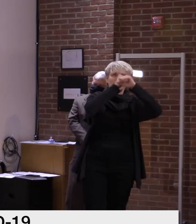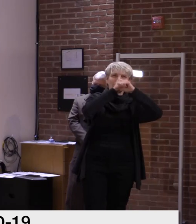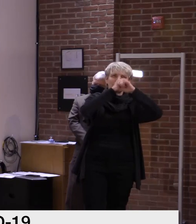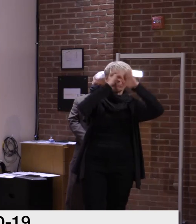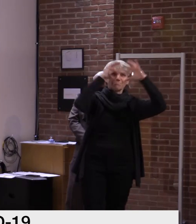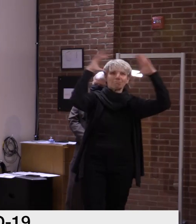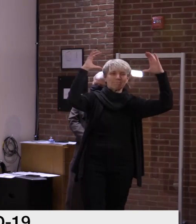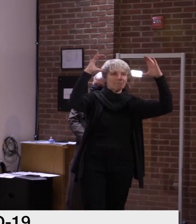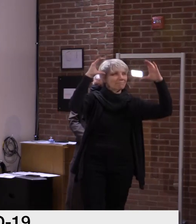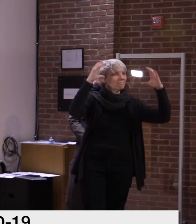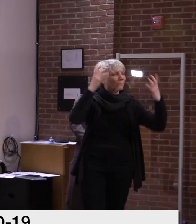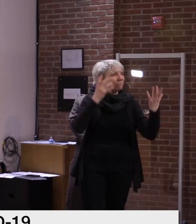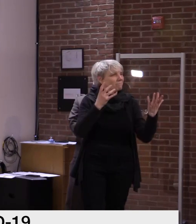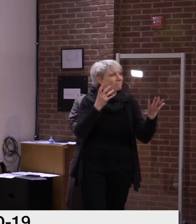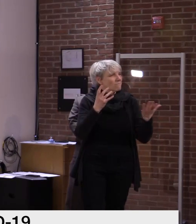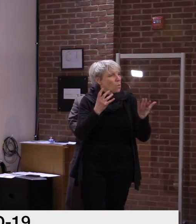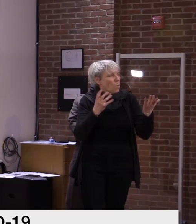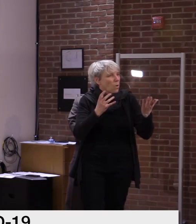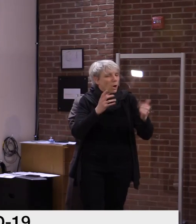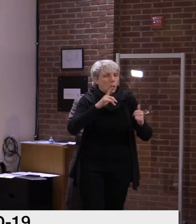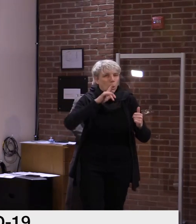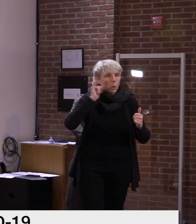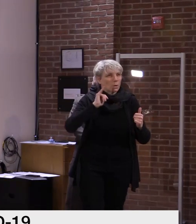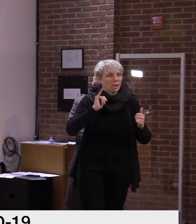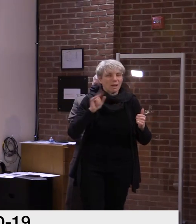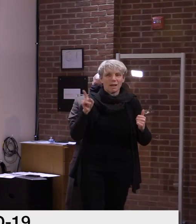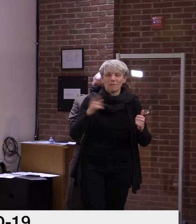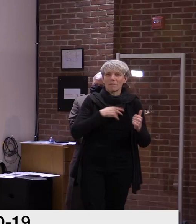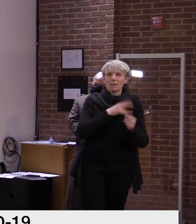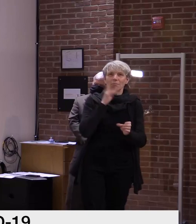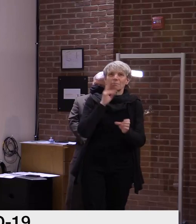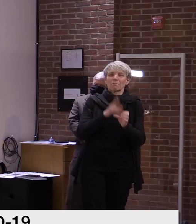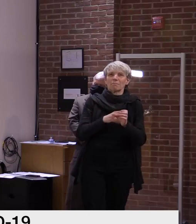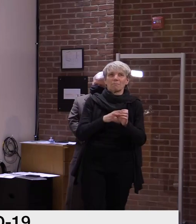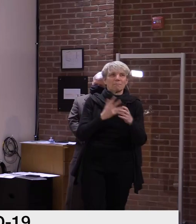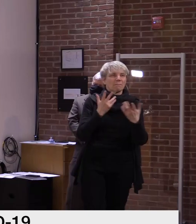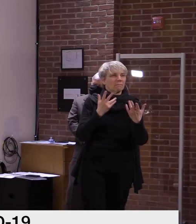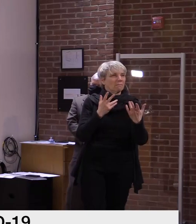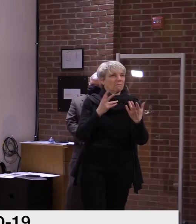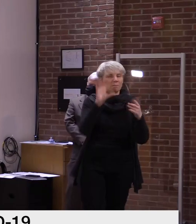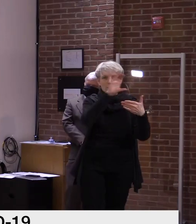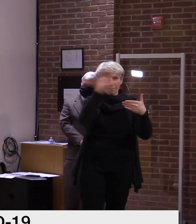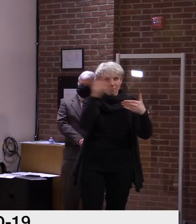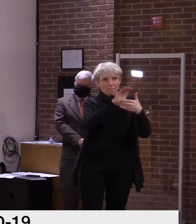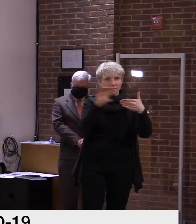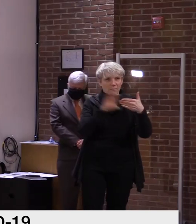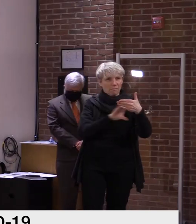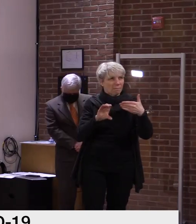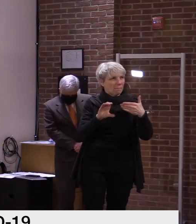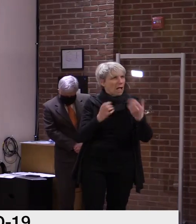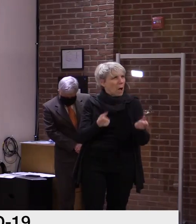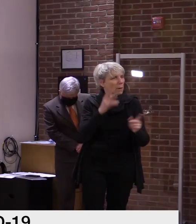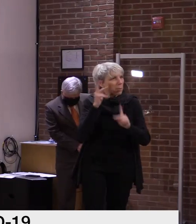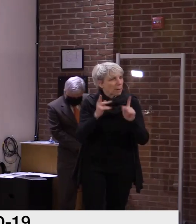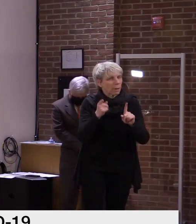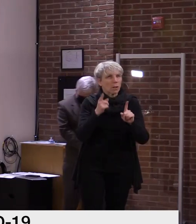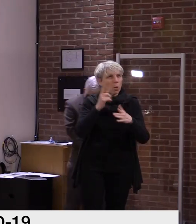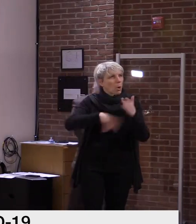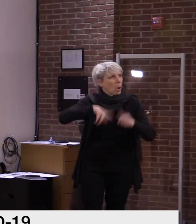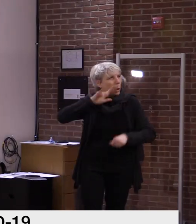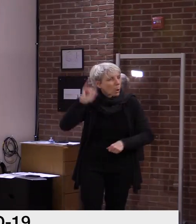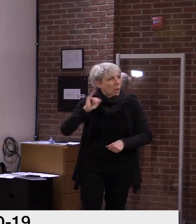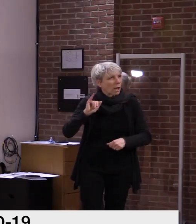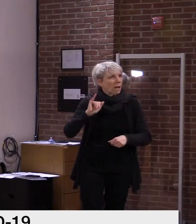the press as to what it's really like. I mean, how long do these calls, when do they start, how long are they? And do you get to